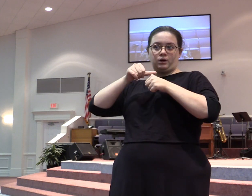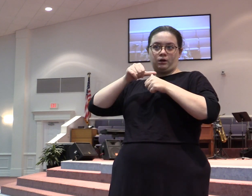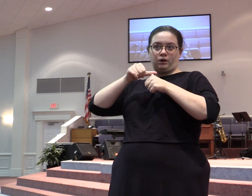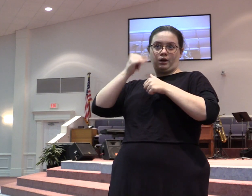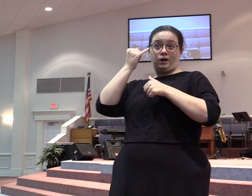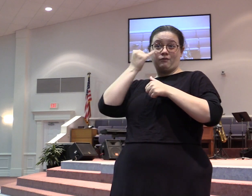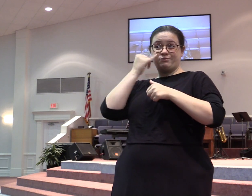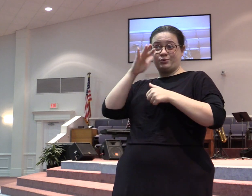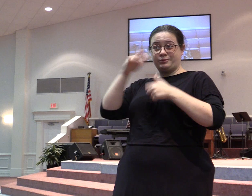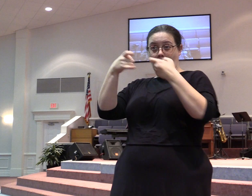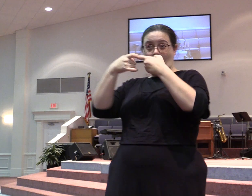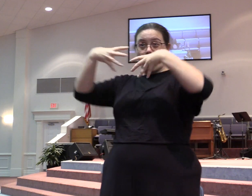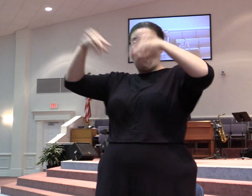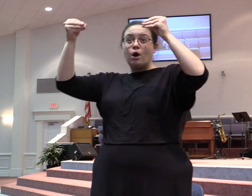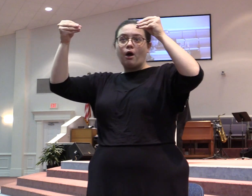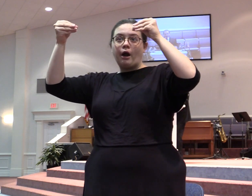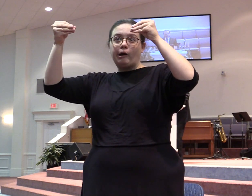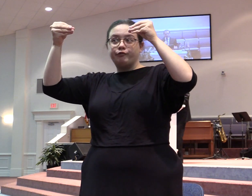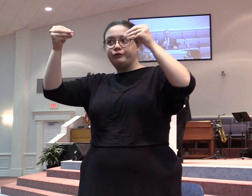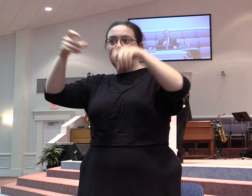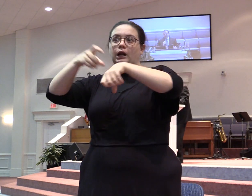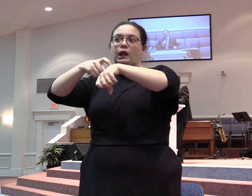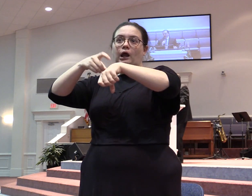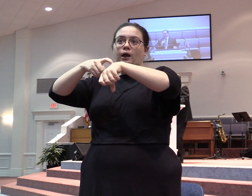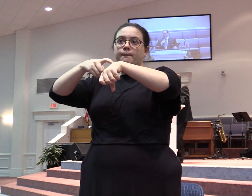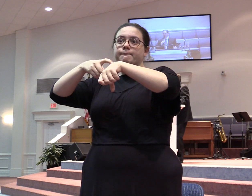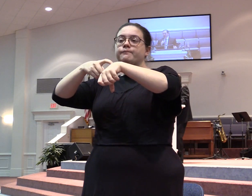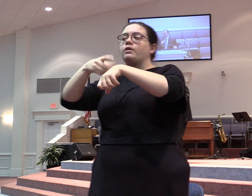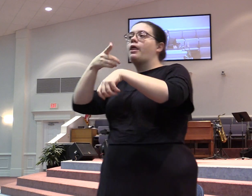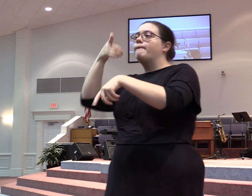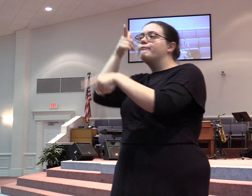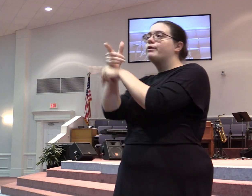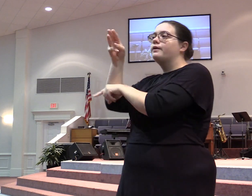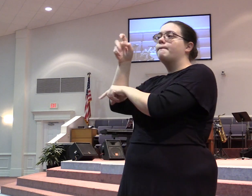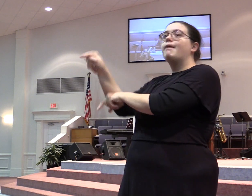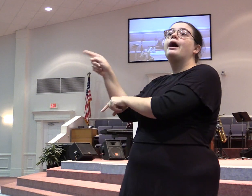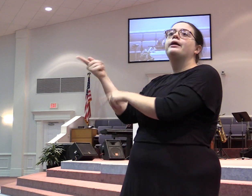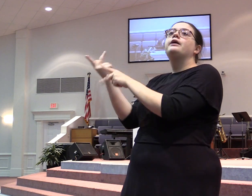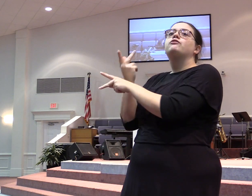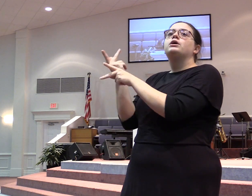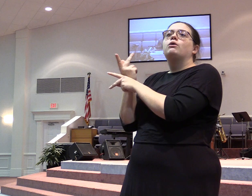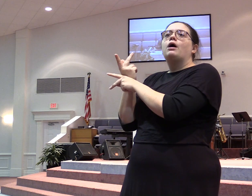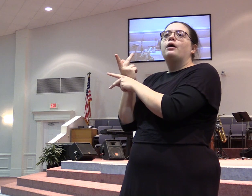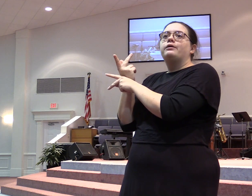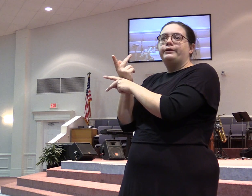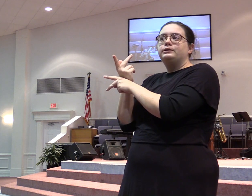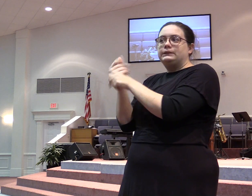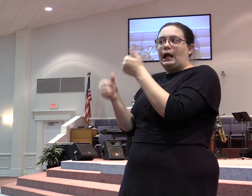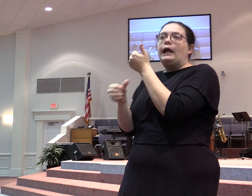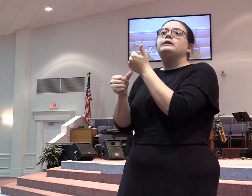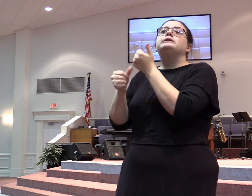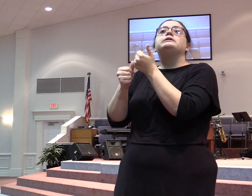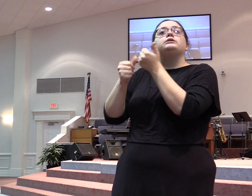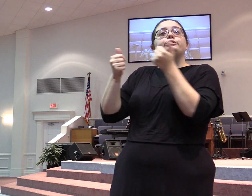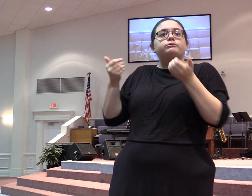were without electricity for any length of time, Brother Matt Geiger has found out that there is some assistance that would be available